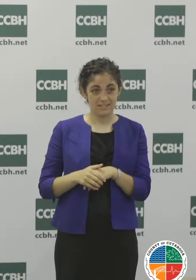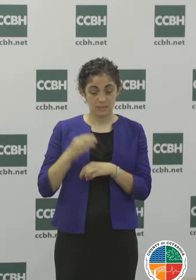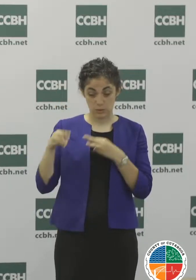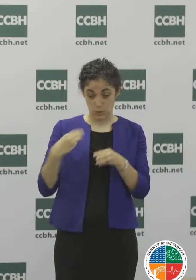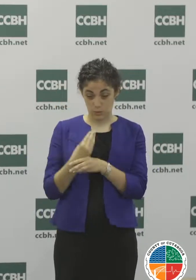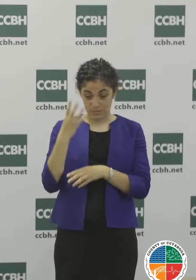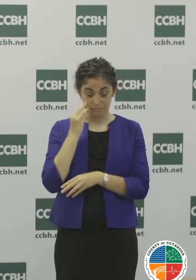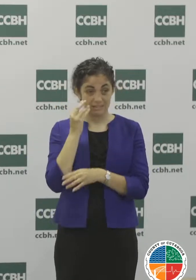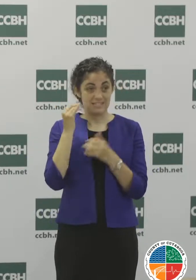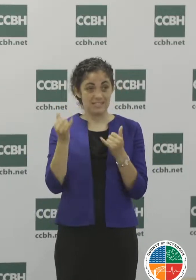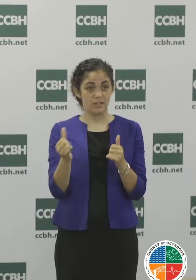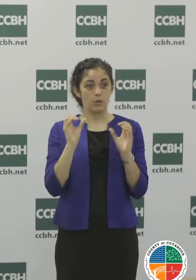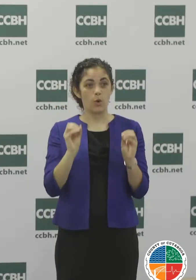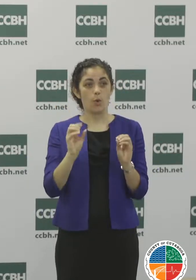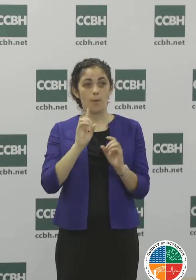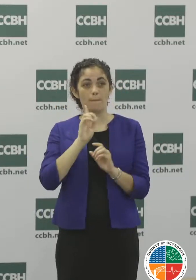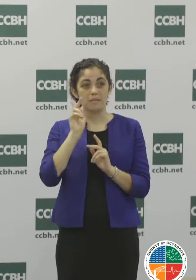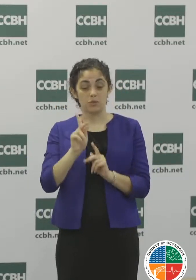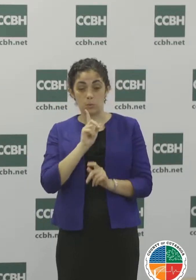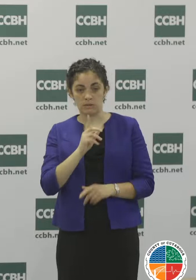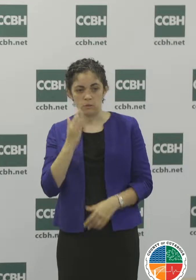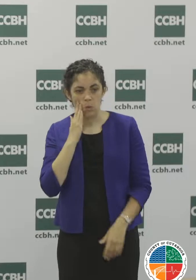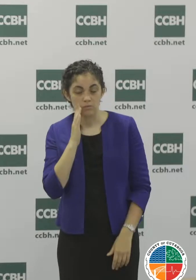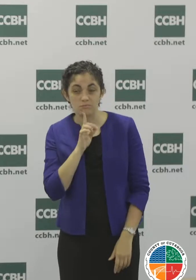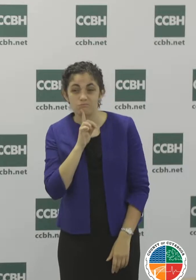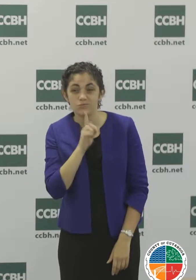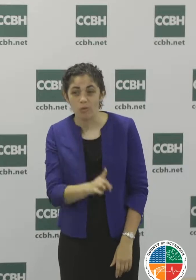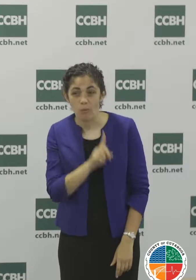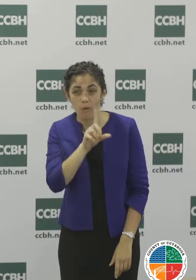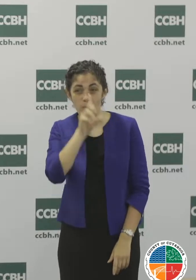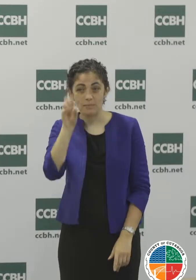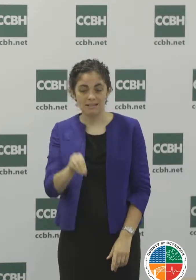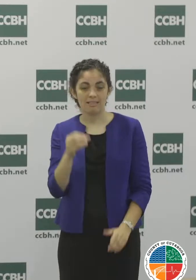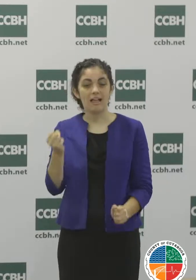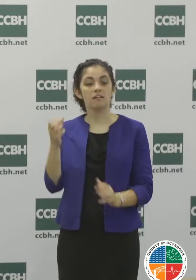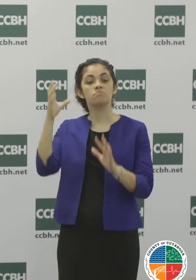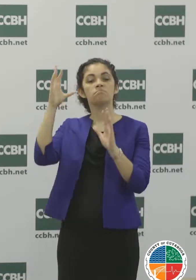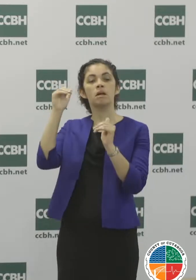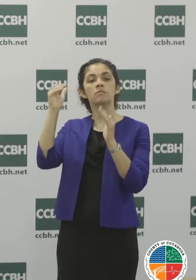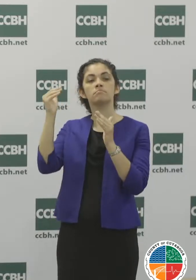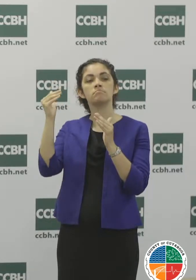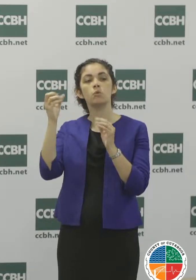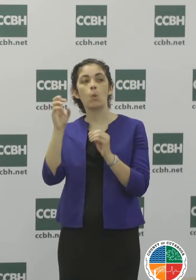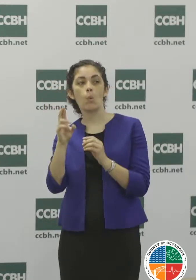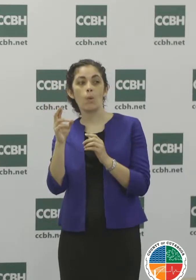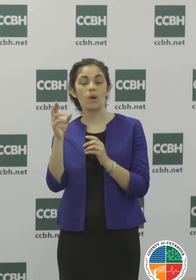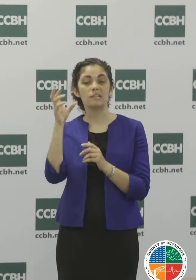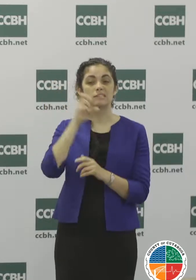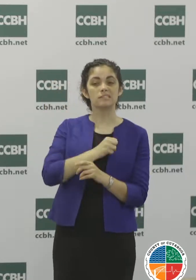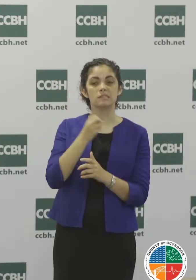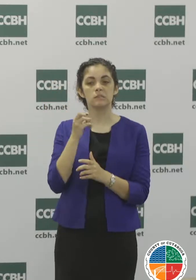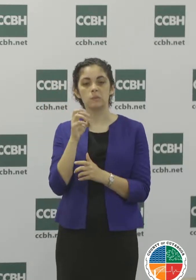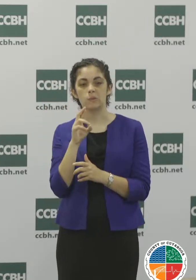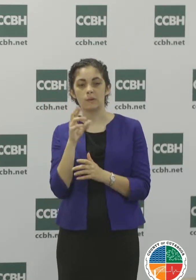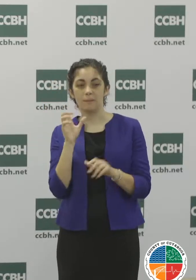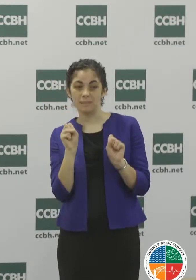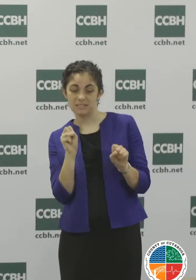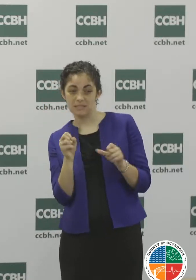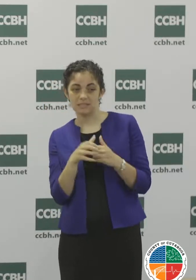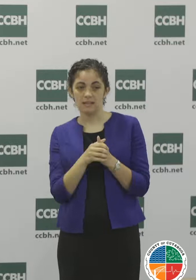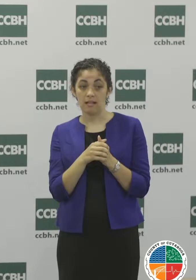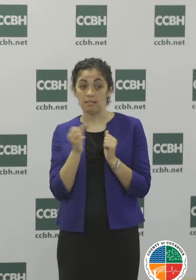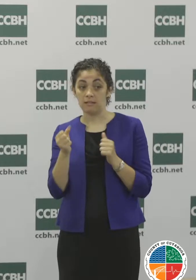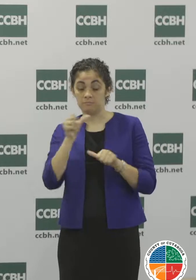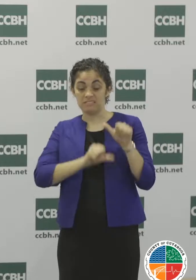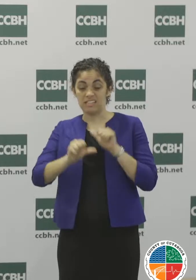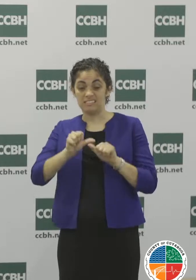we're in, and no one frankly really knows. There's lots of predictions, there's lots of suppositions, and there's a lot of great